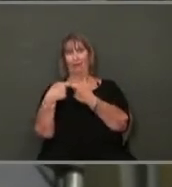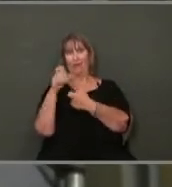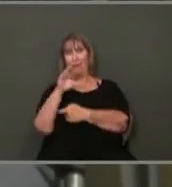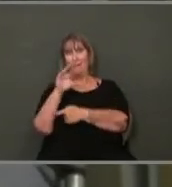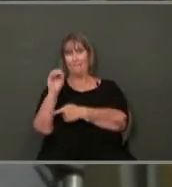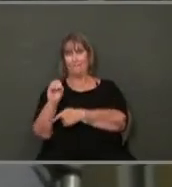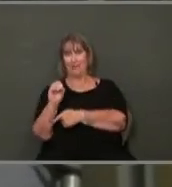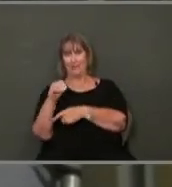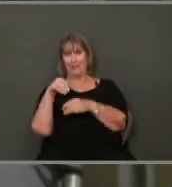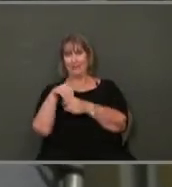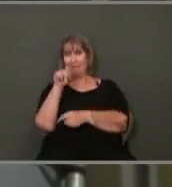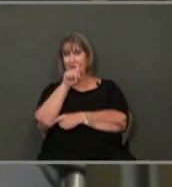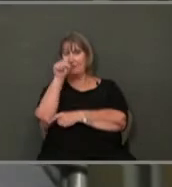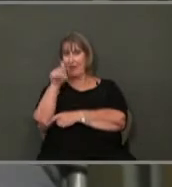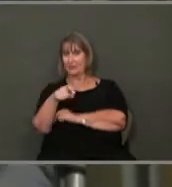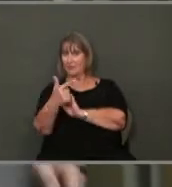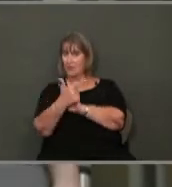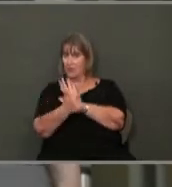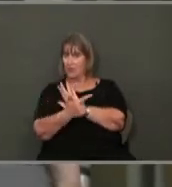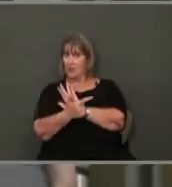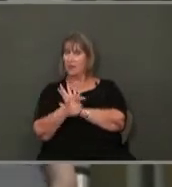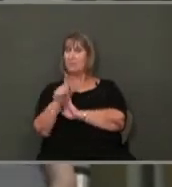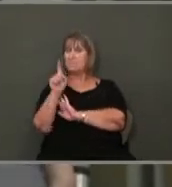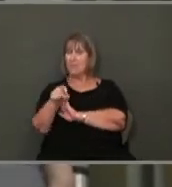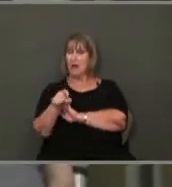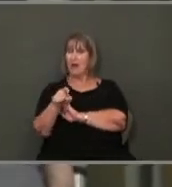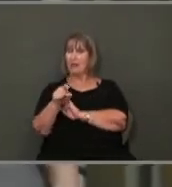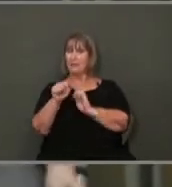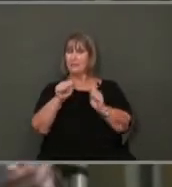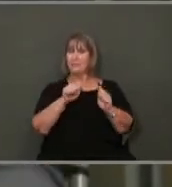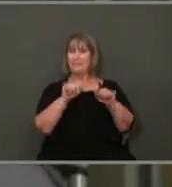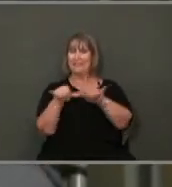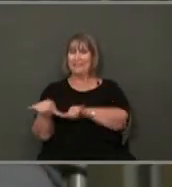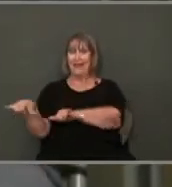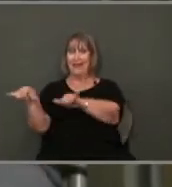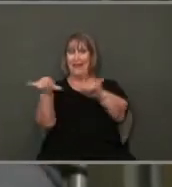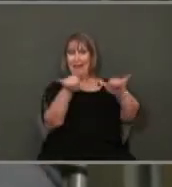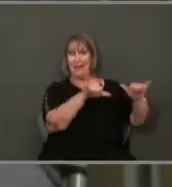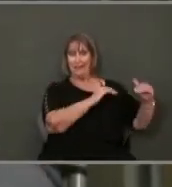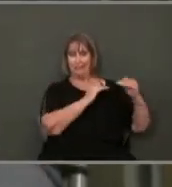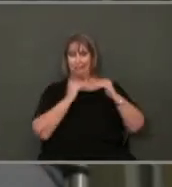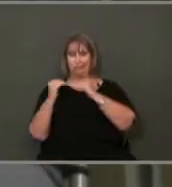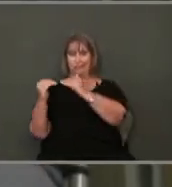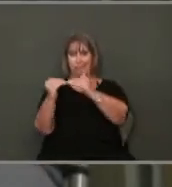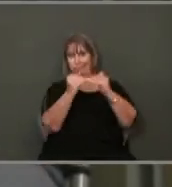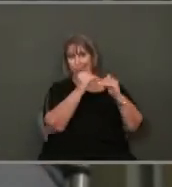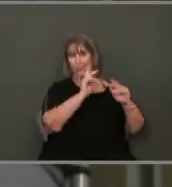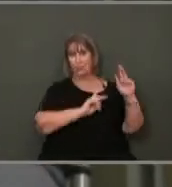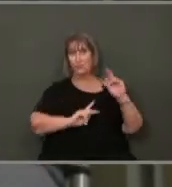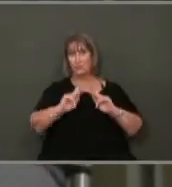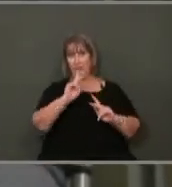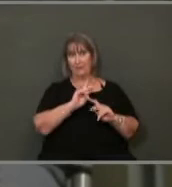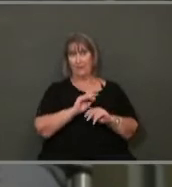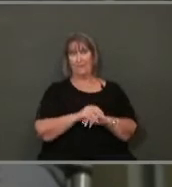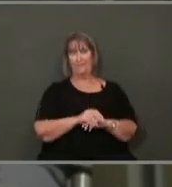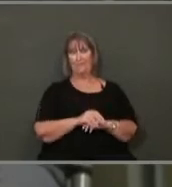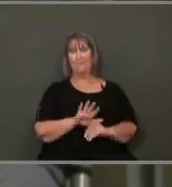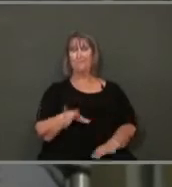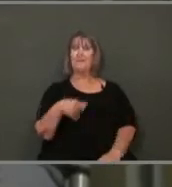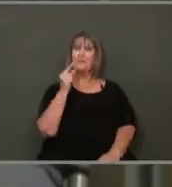to treat ratepayers uniform and equally. And we're in a unique